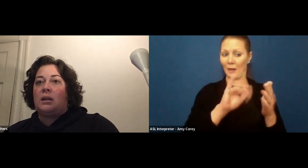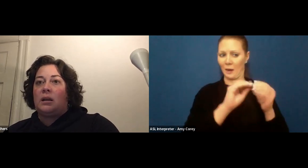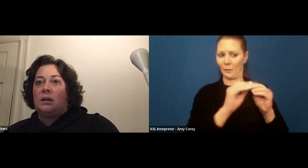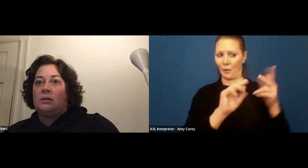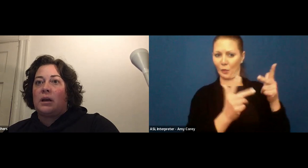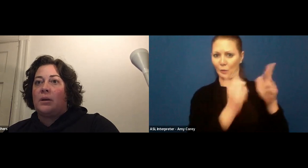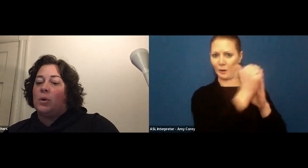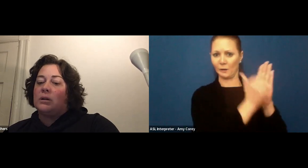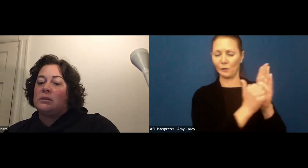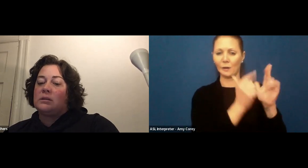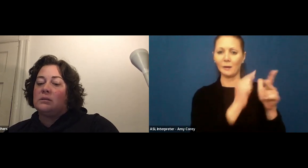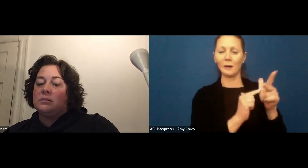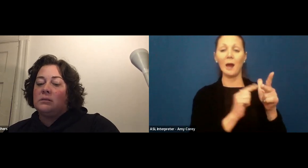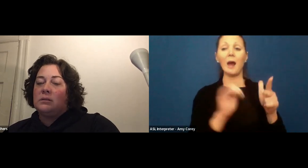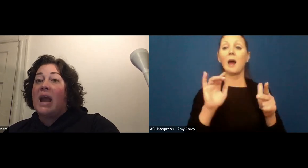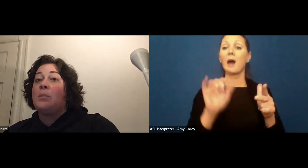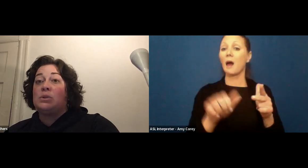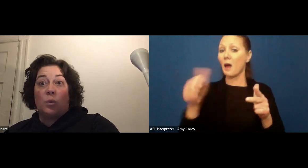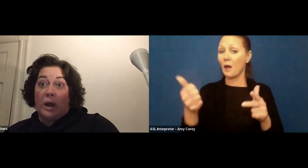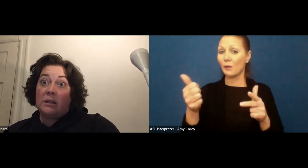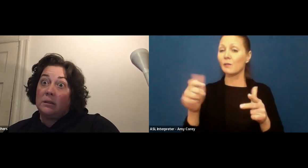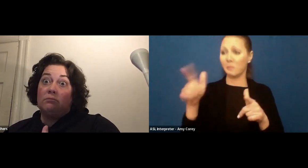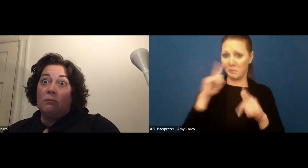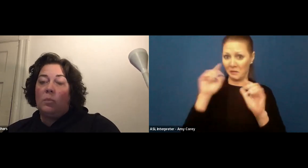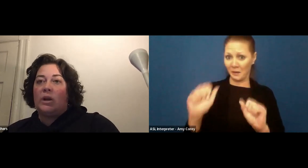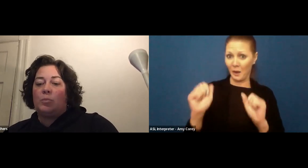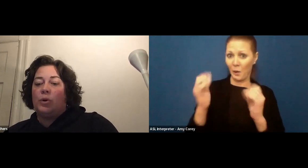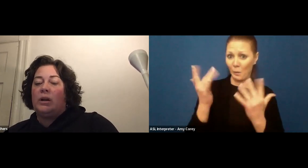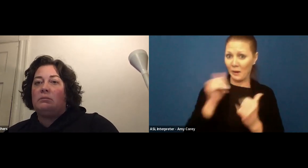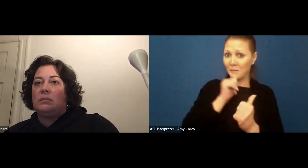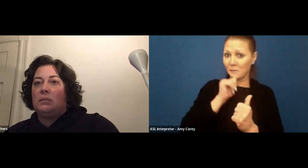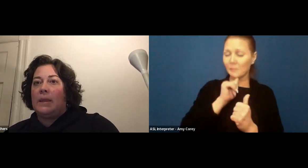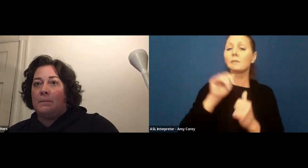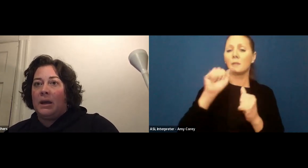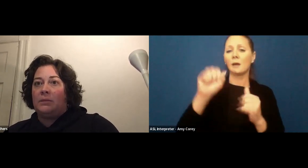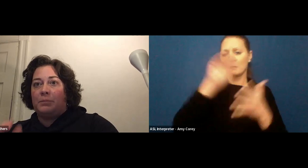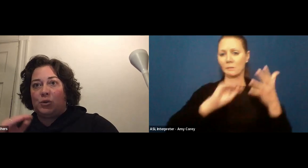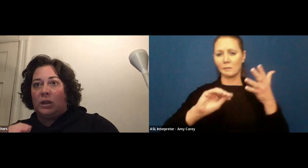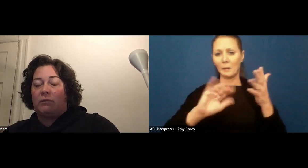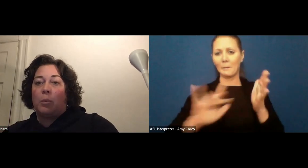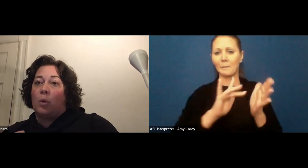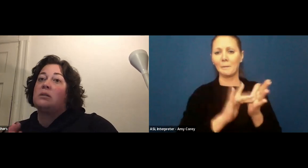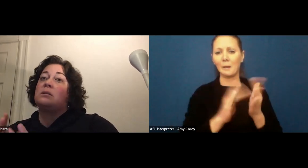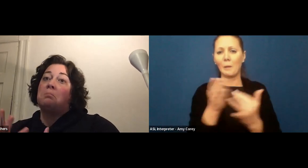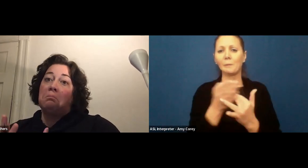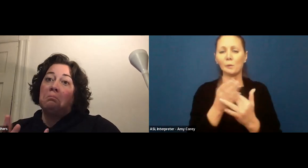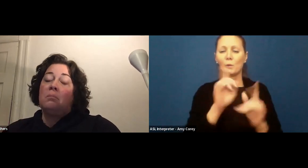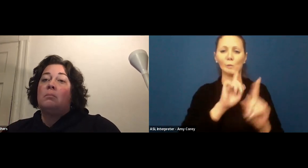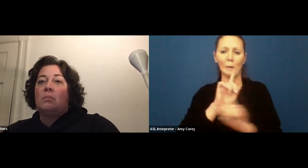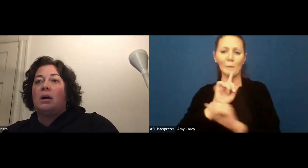and anything that was able to wait, we could put in the mid between the